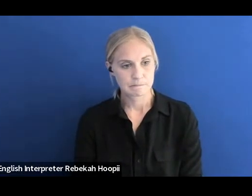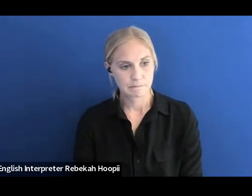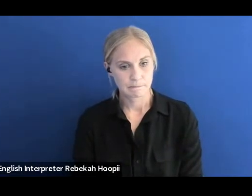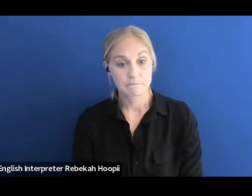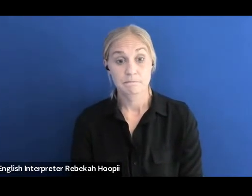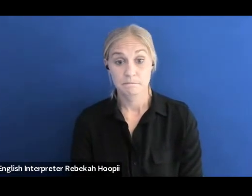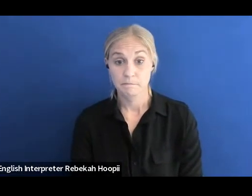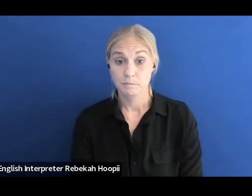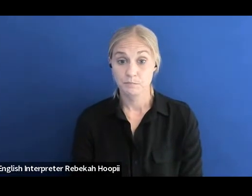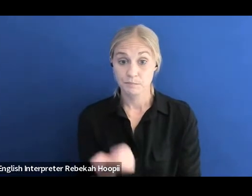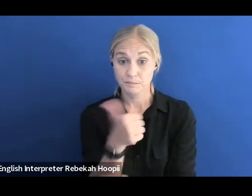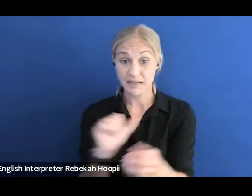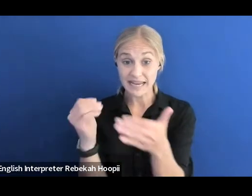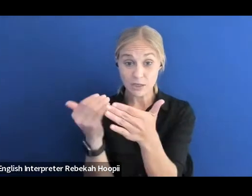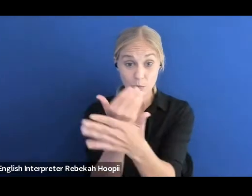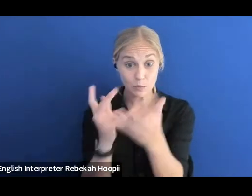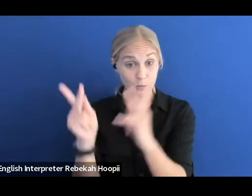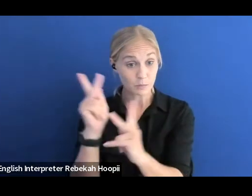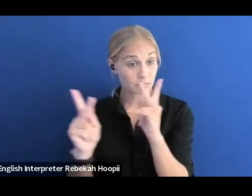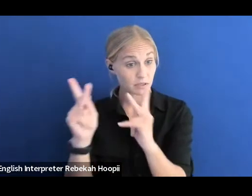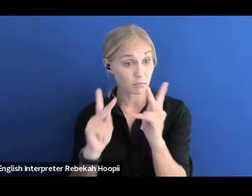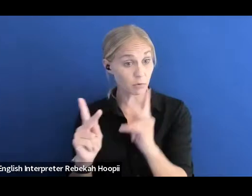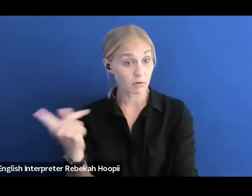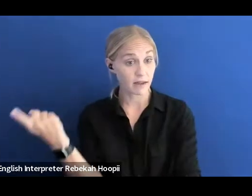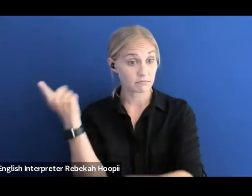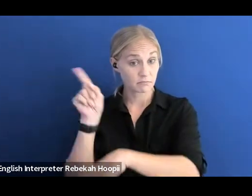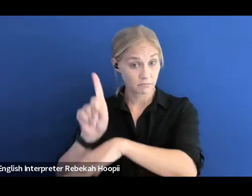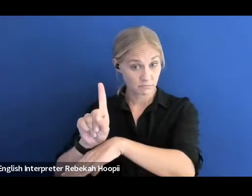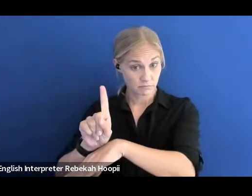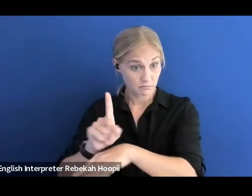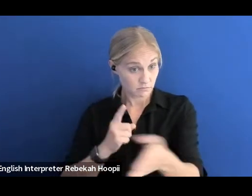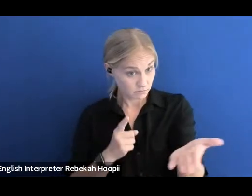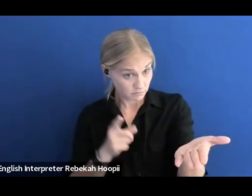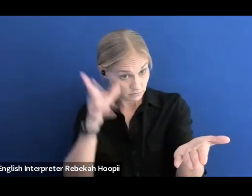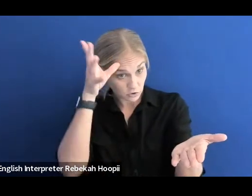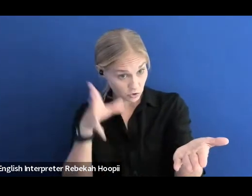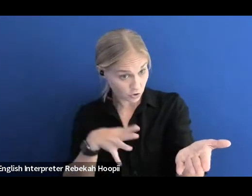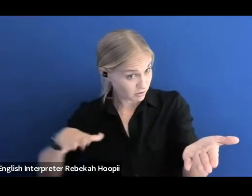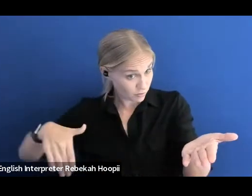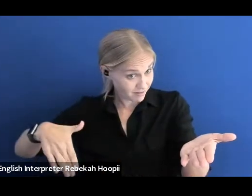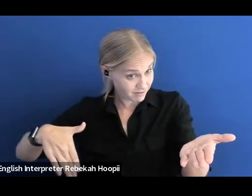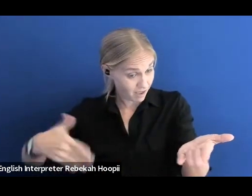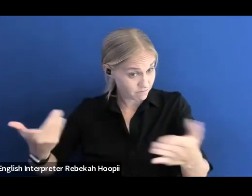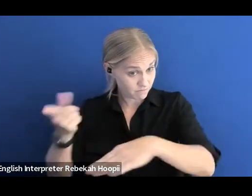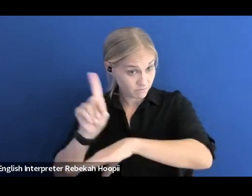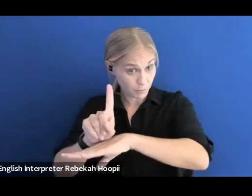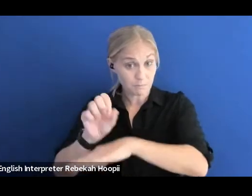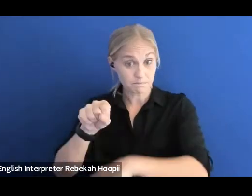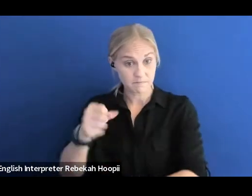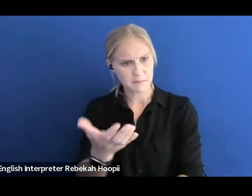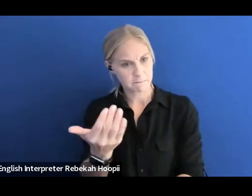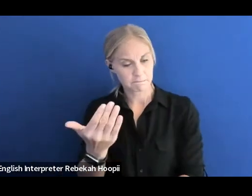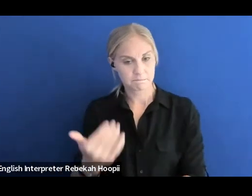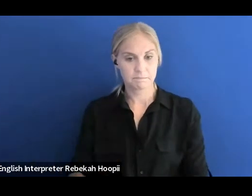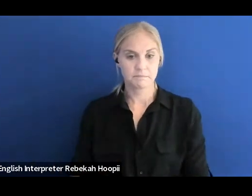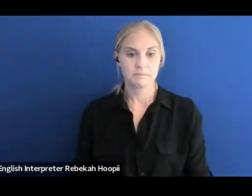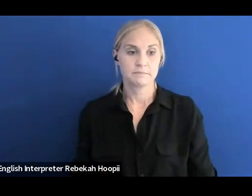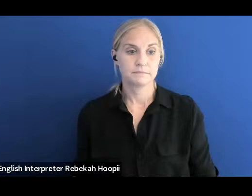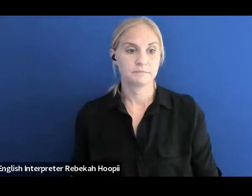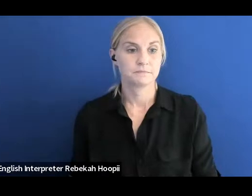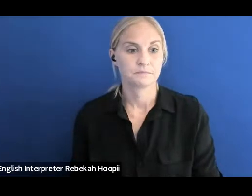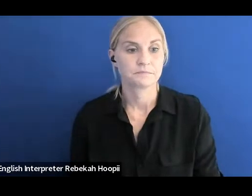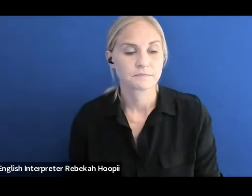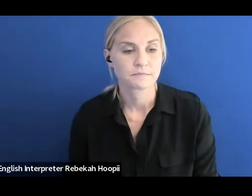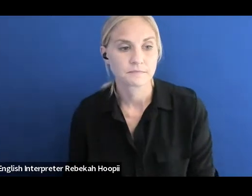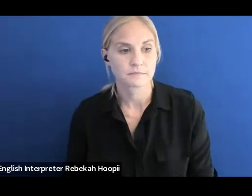Did we have any new people come who wanted to testify? I just want to, you haven't testified yet. Please, sir, come. And